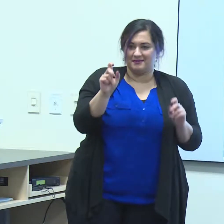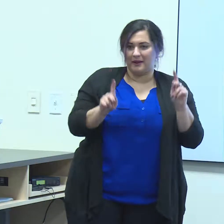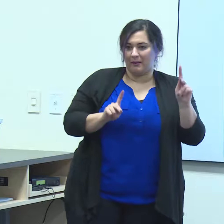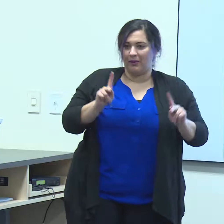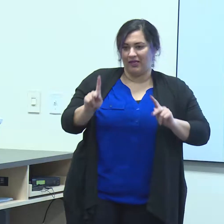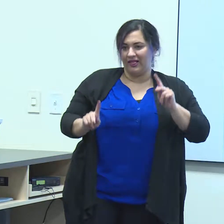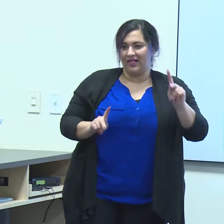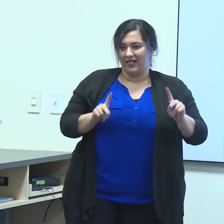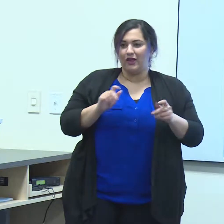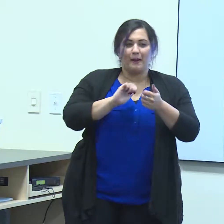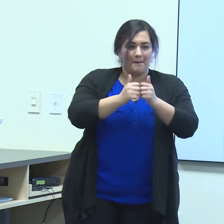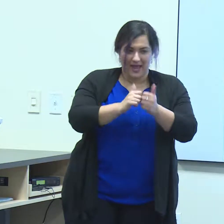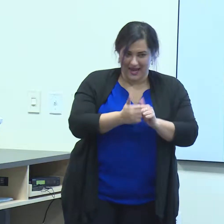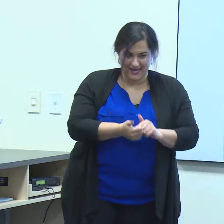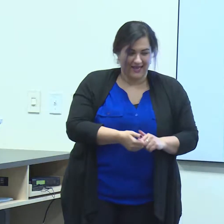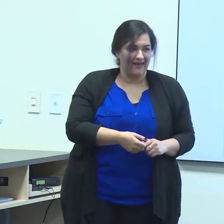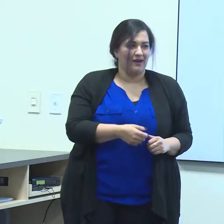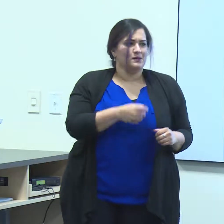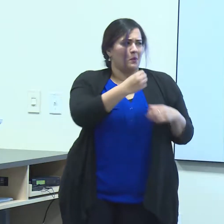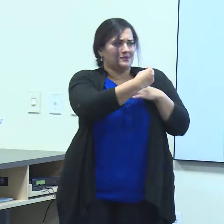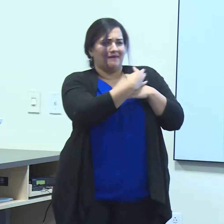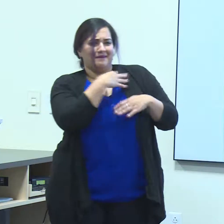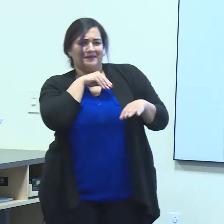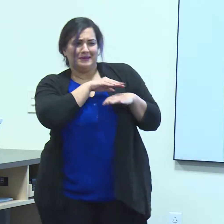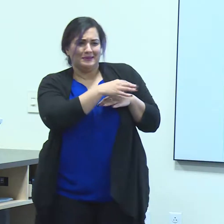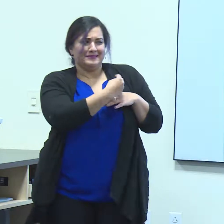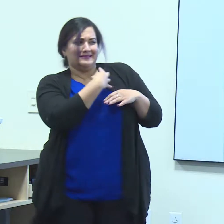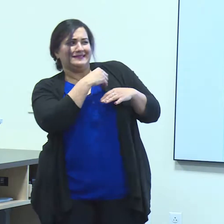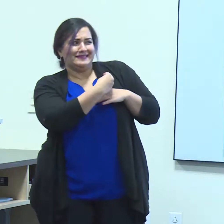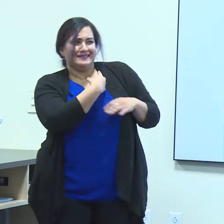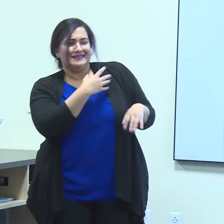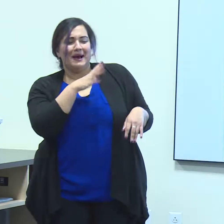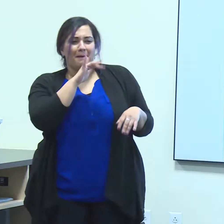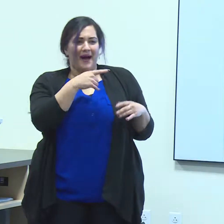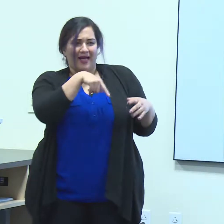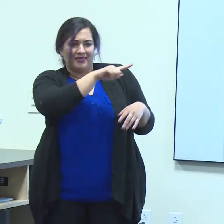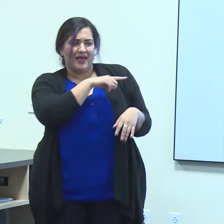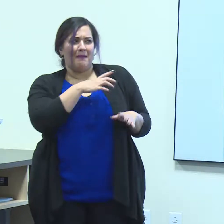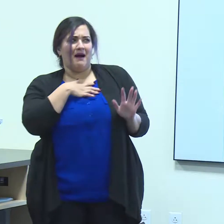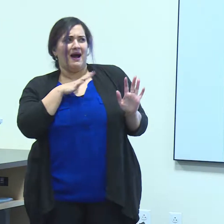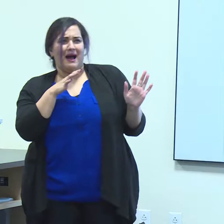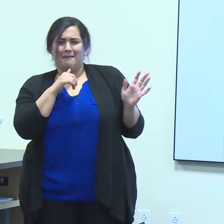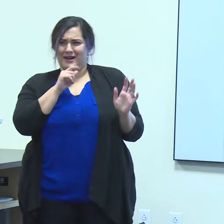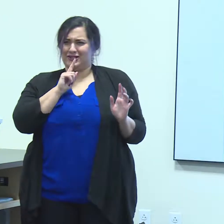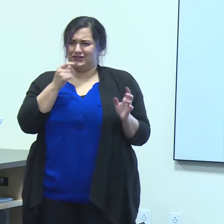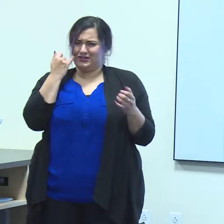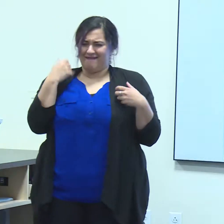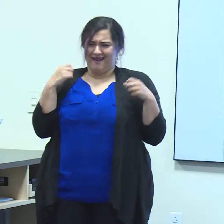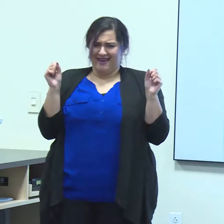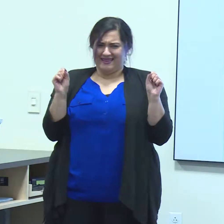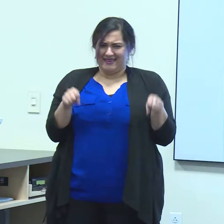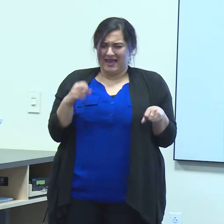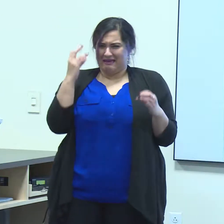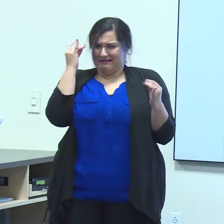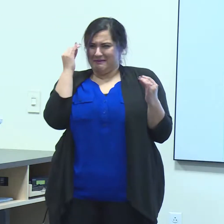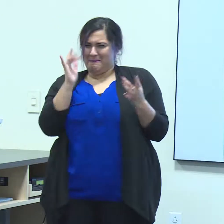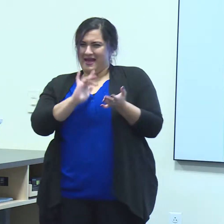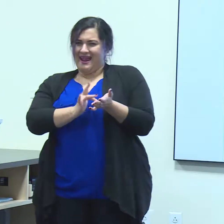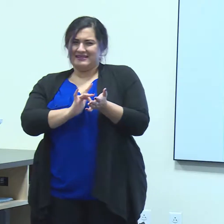many pre-meds are at Berkeley. It's very competitive. I was influenced by this competitive environment, and I wasn't sure